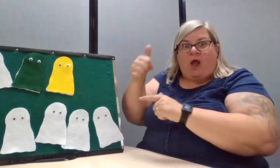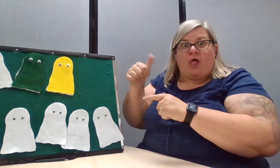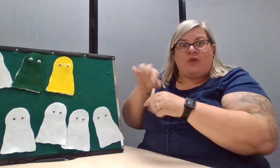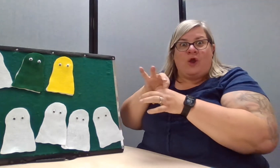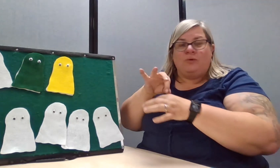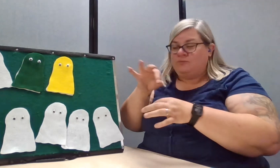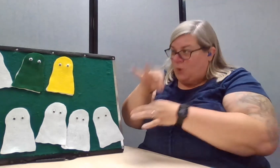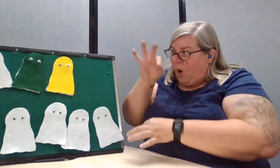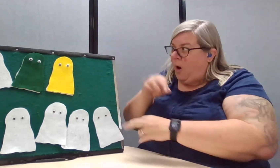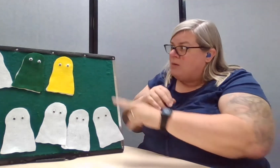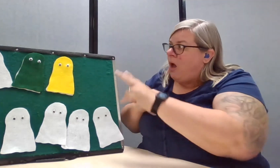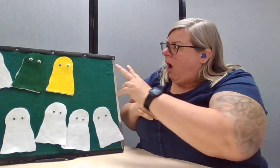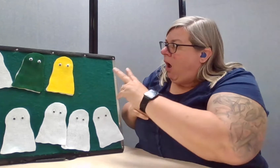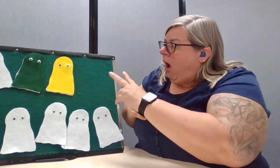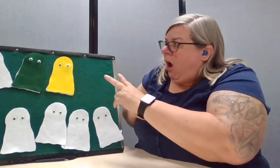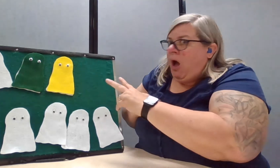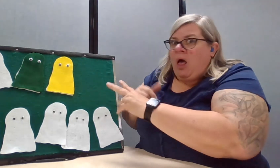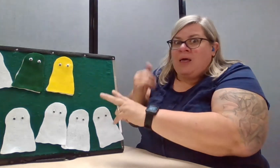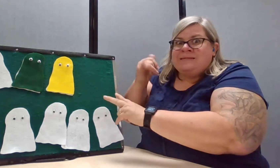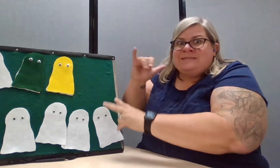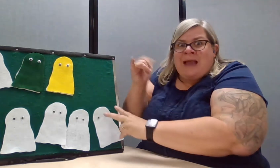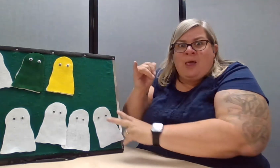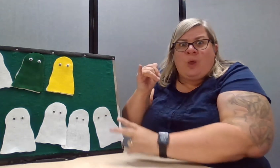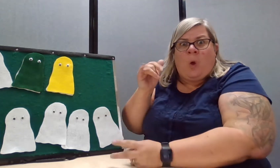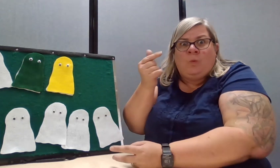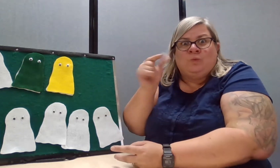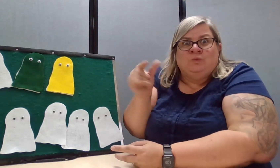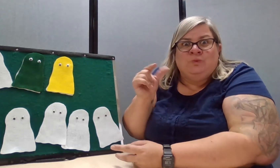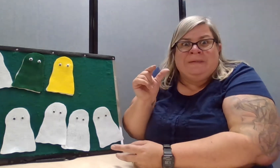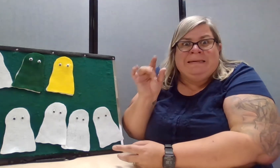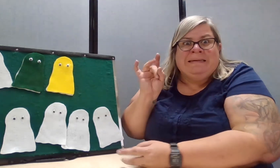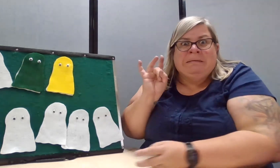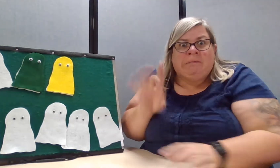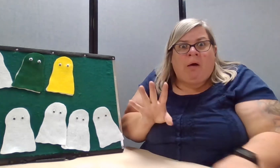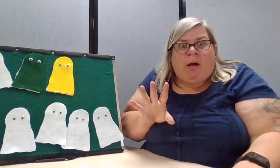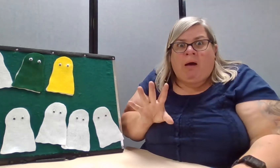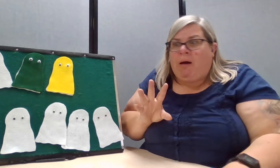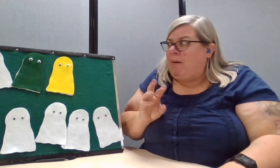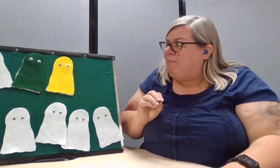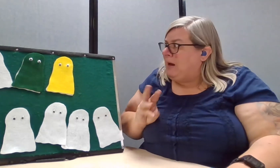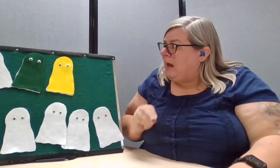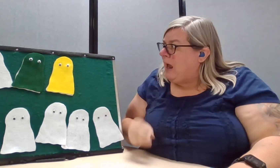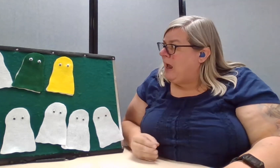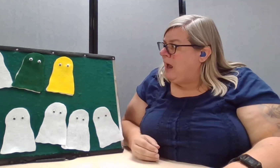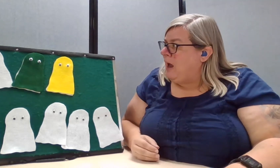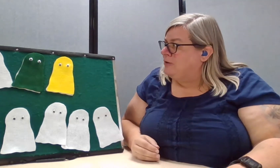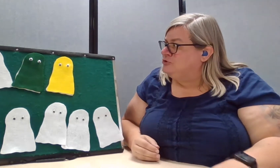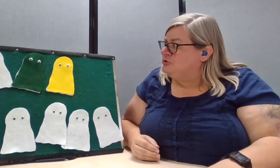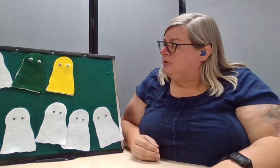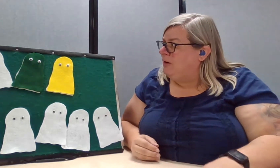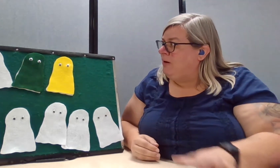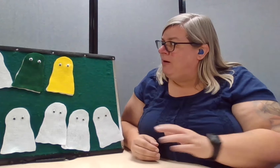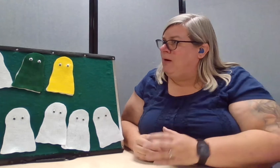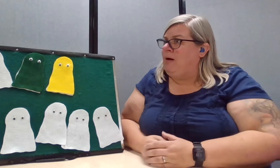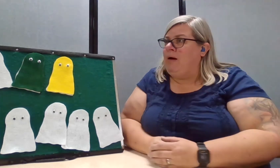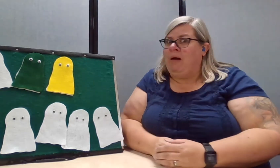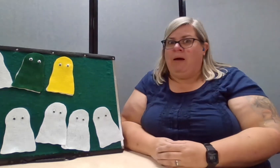And all the other little ghosts thought, oh, you're yellow and green.